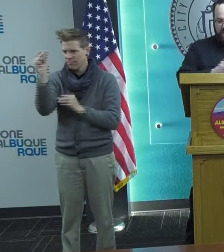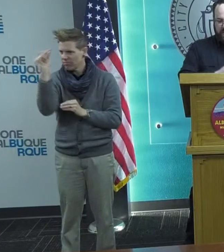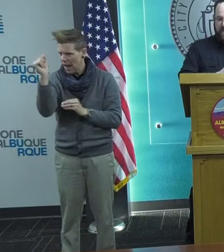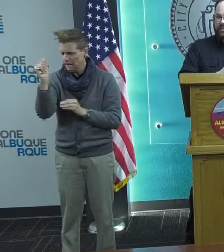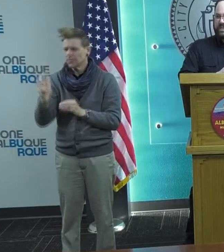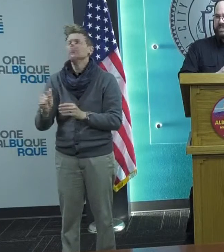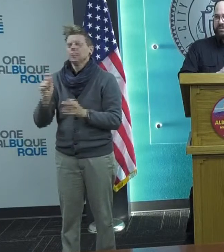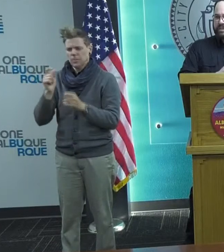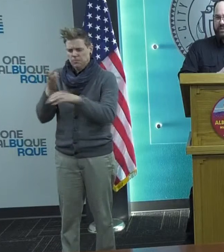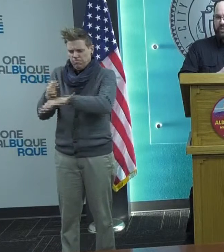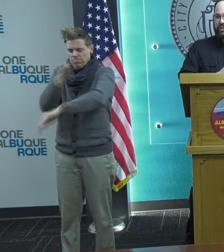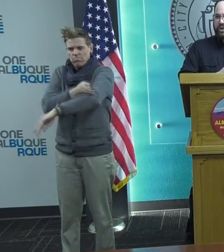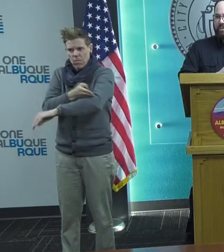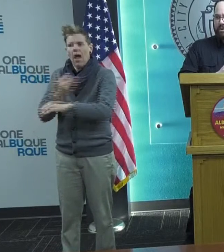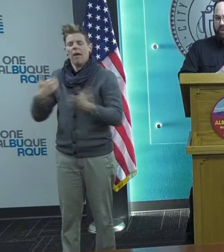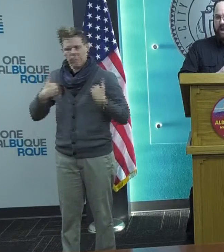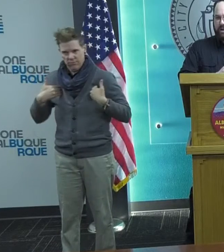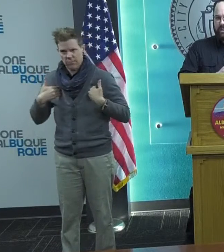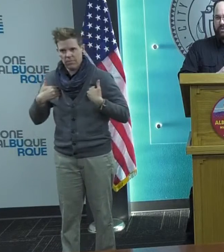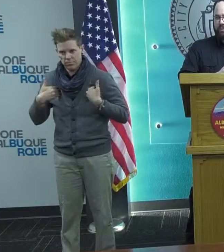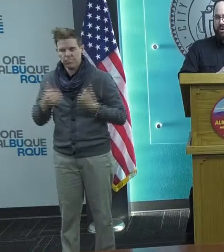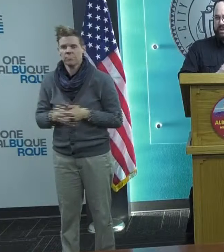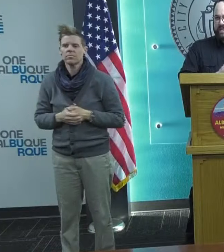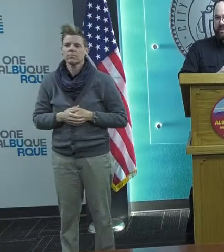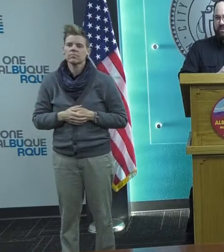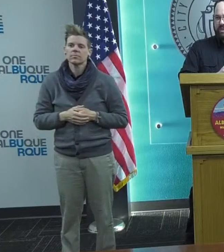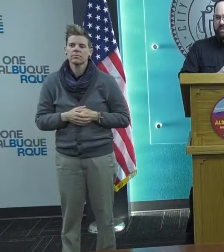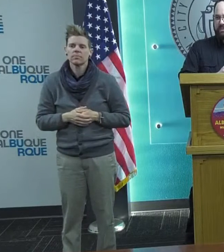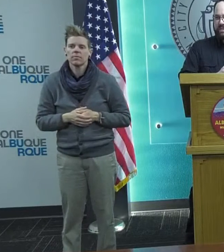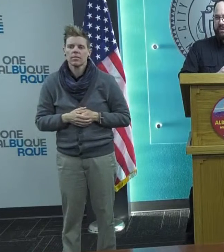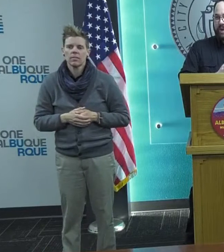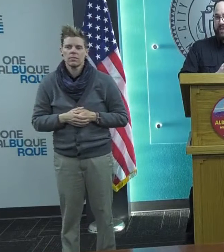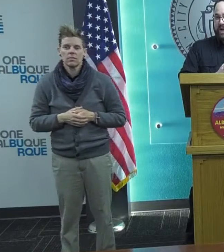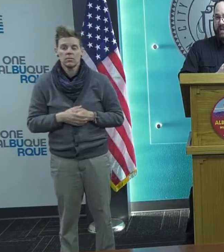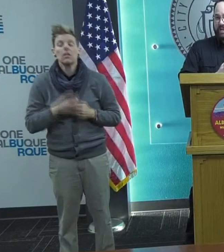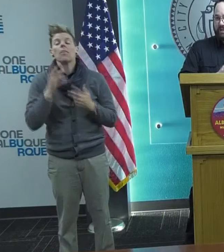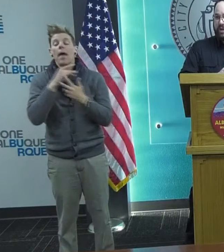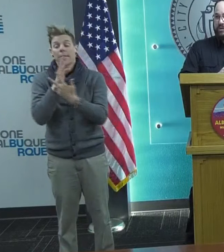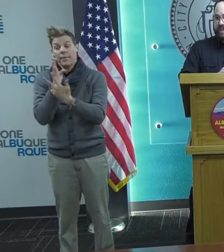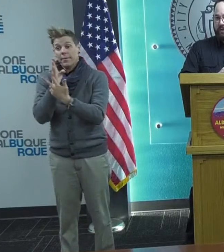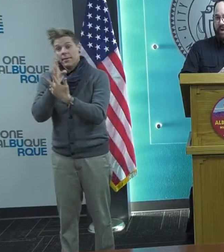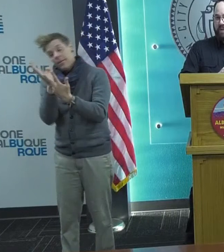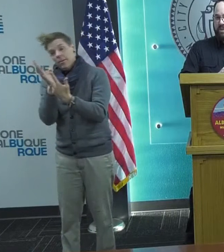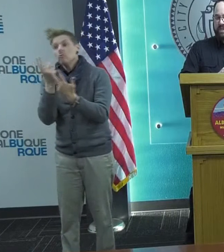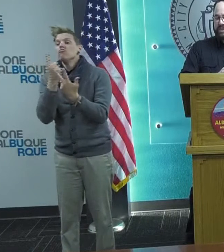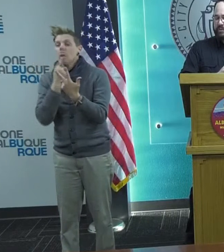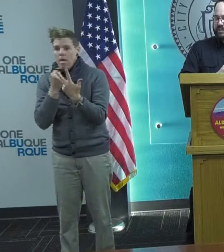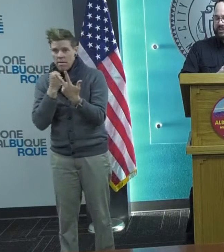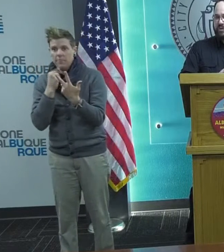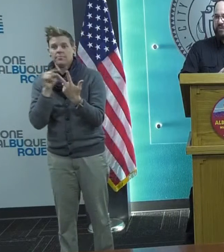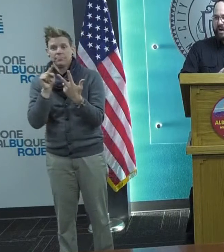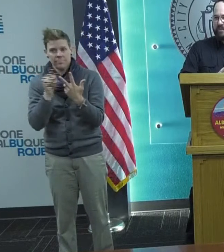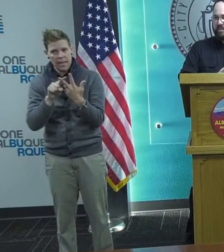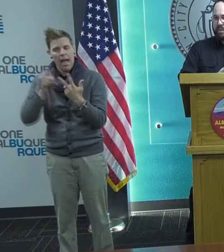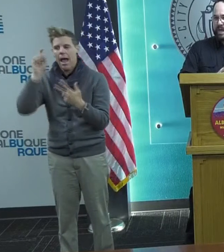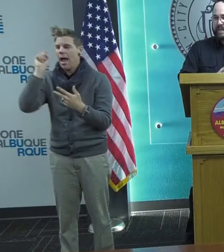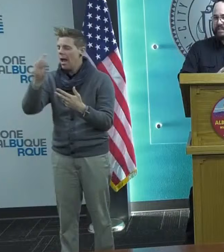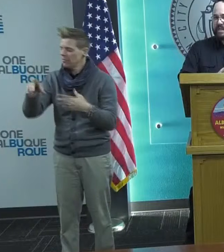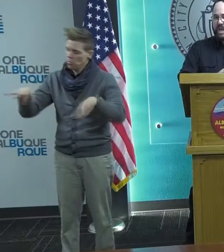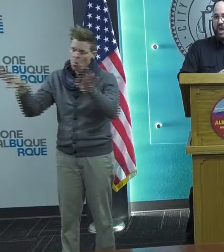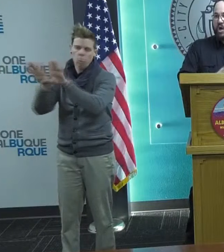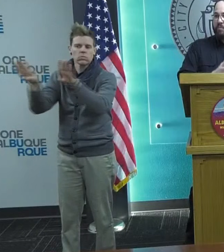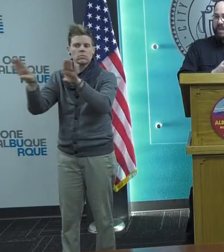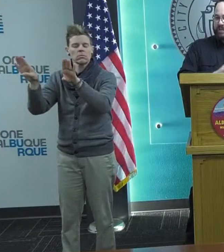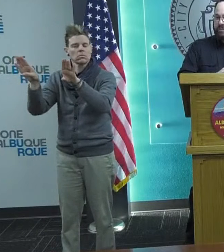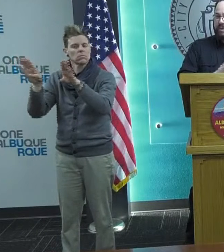risk. Occasionally, someplace is going to show up in red on this report, and that's going to be someplace that we either had to close outright because they were just so far out of